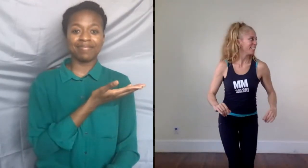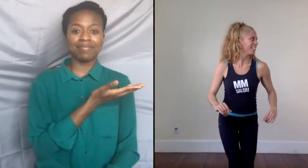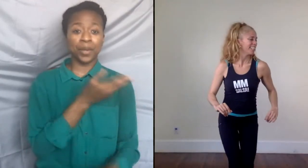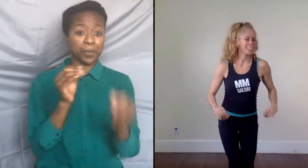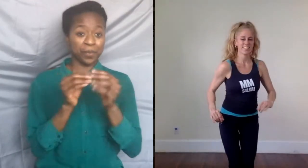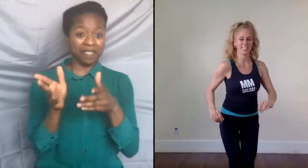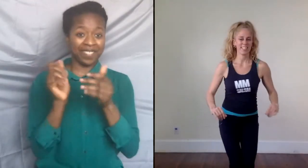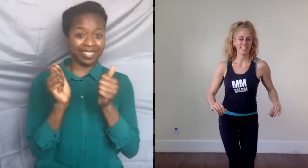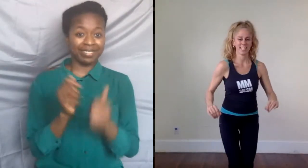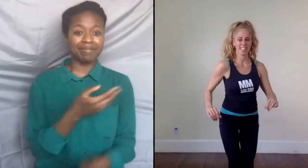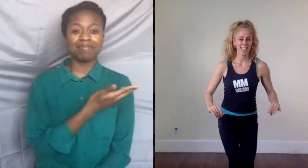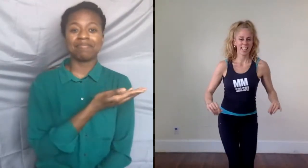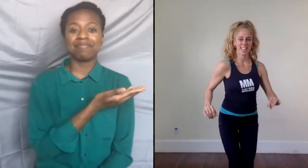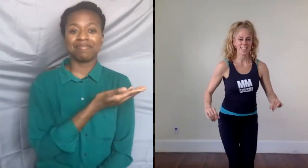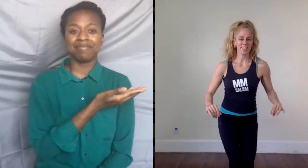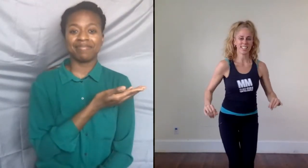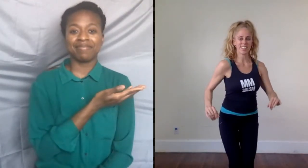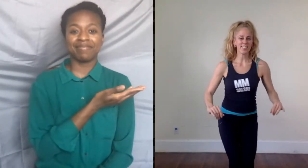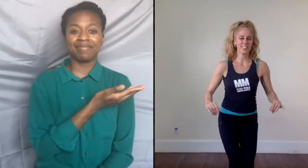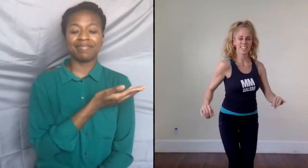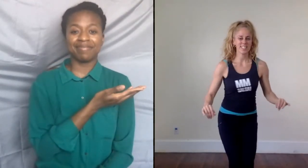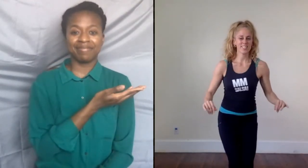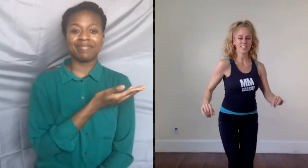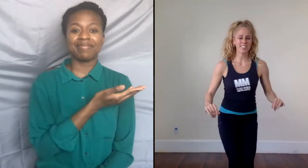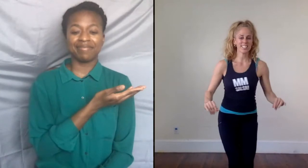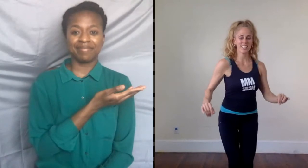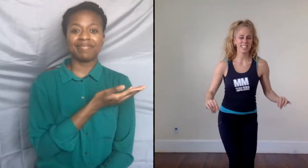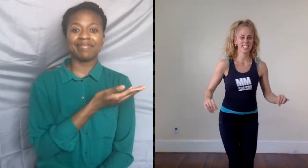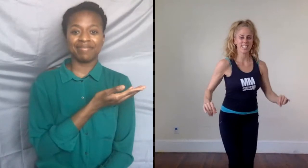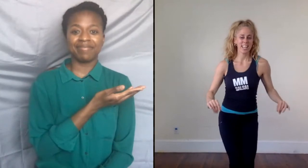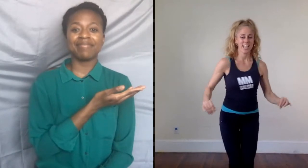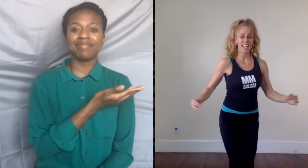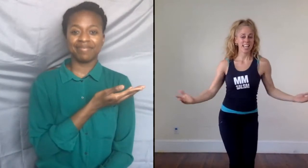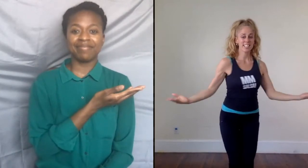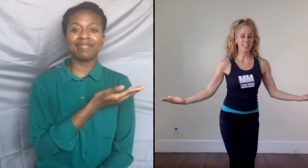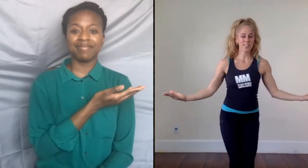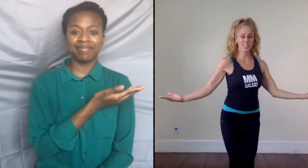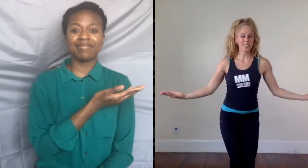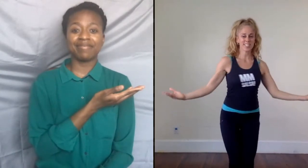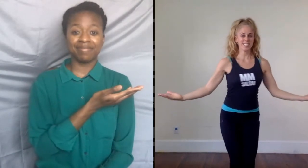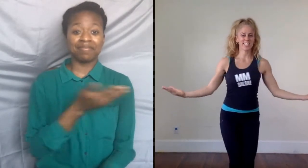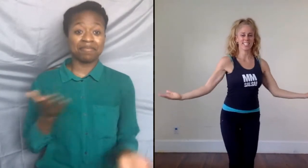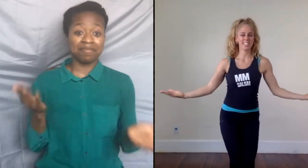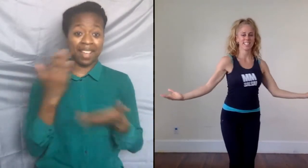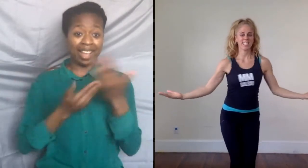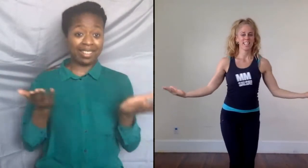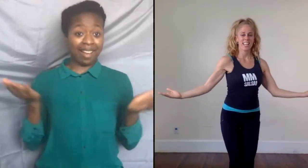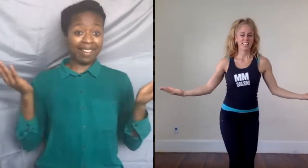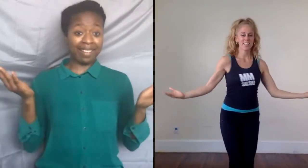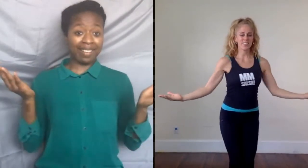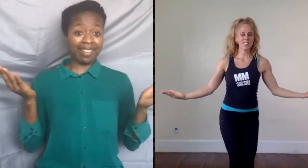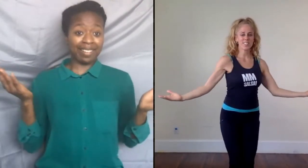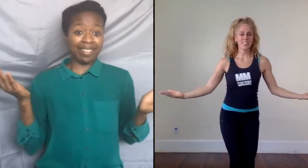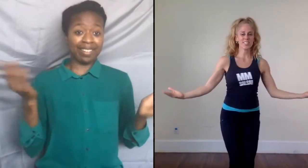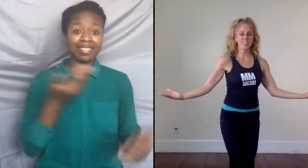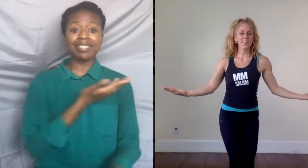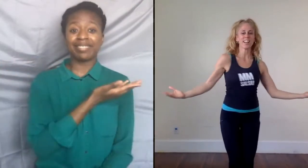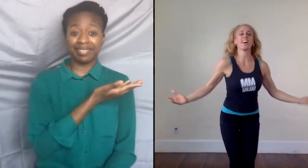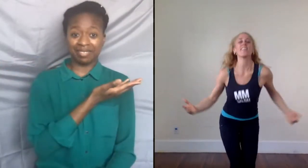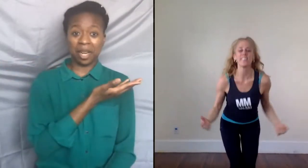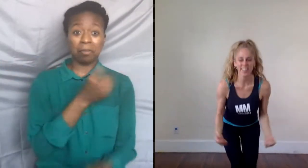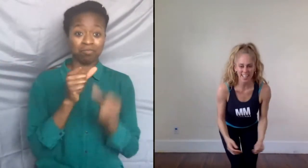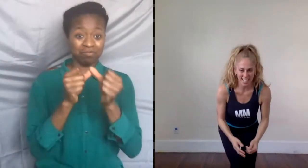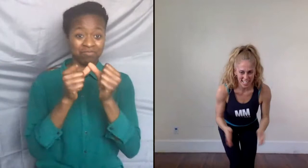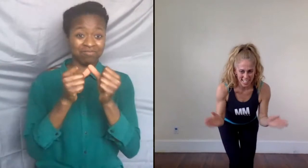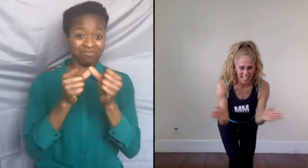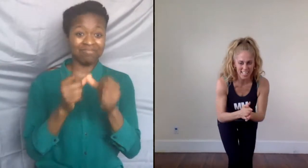faster. There we go. Shoulders, hands up, shoulders. Keep those shoulders going.